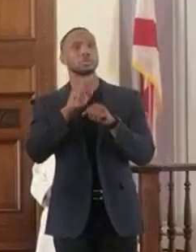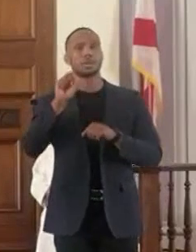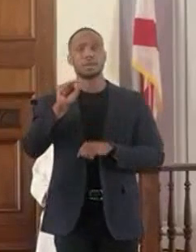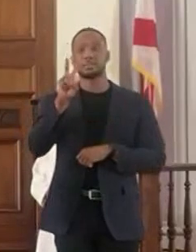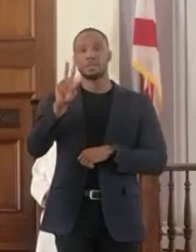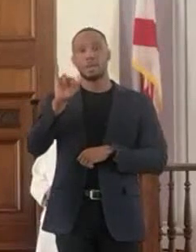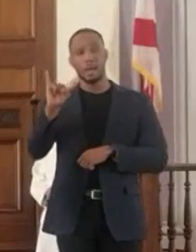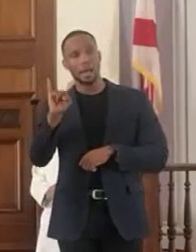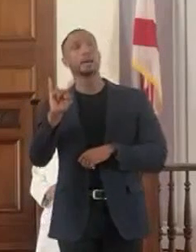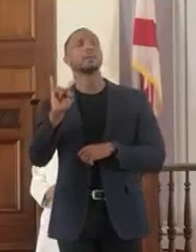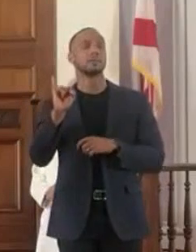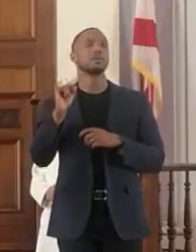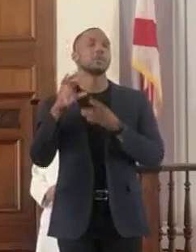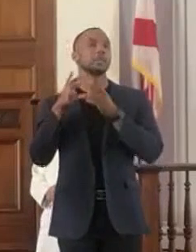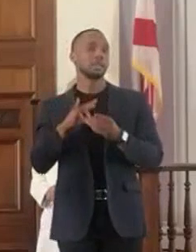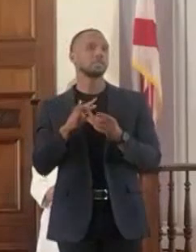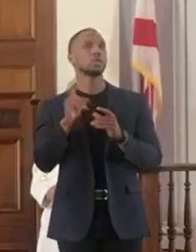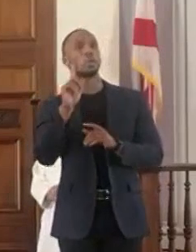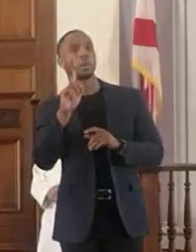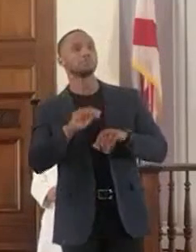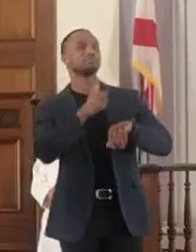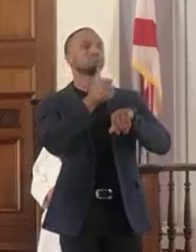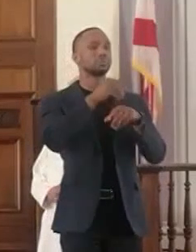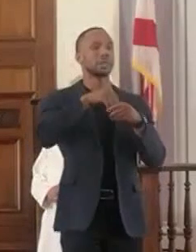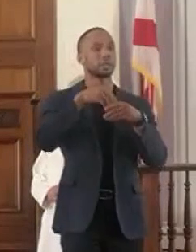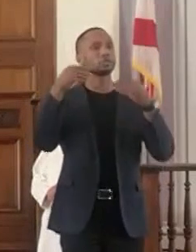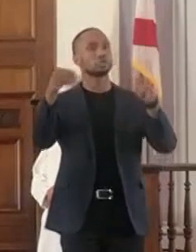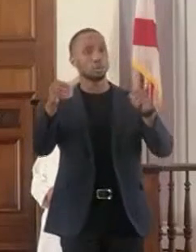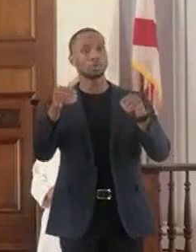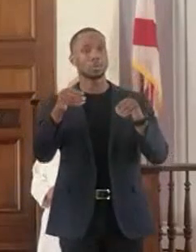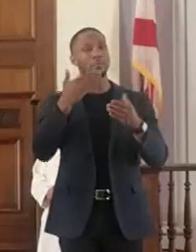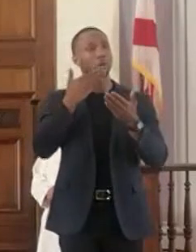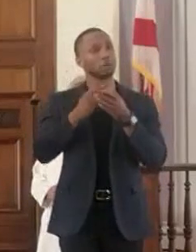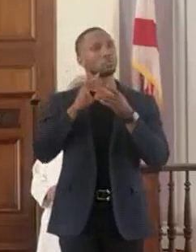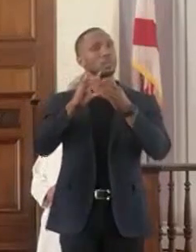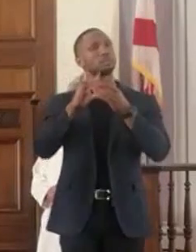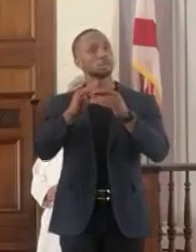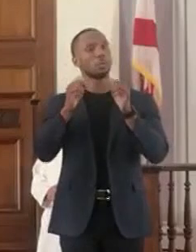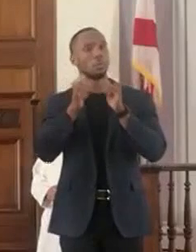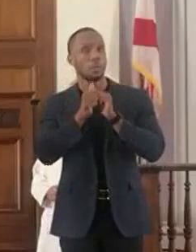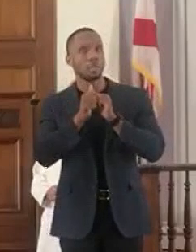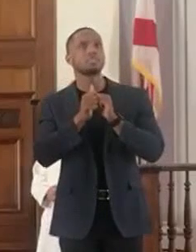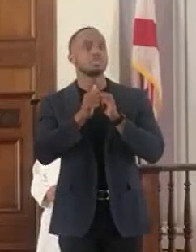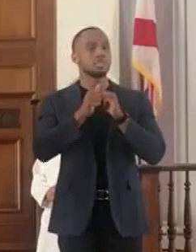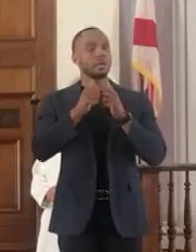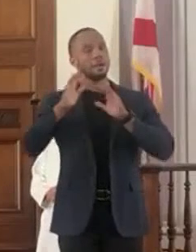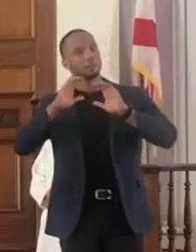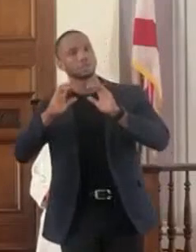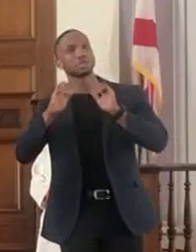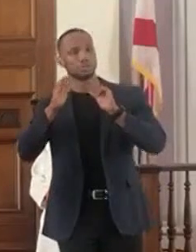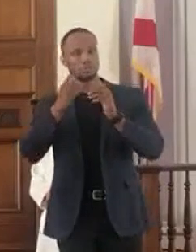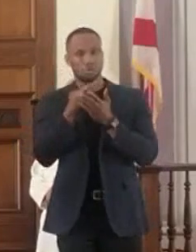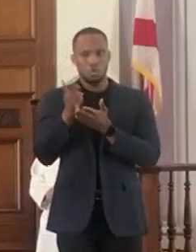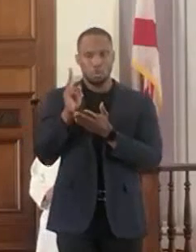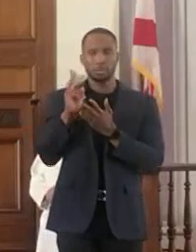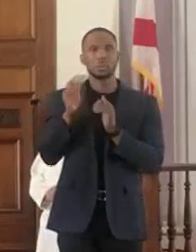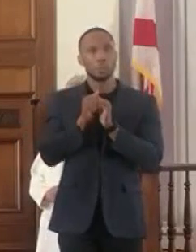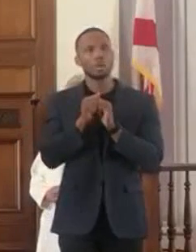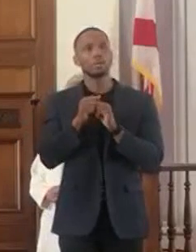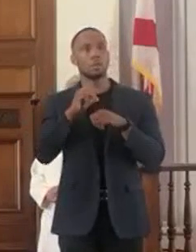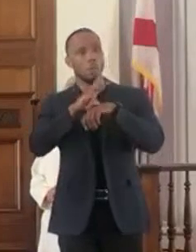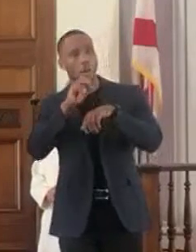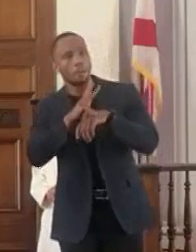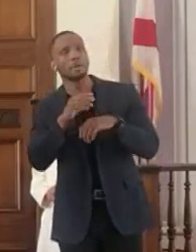of where they place vaccine in their stores. We've had really good relationships and good conversations the last 2 weeks with Walmart